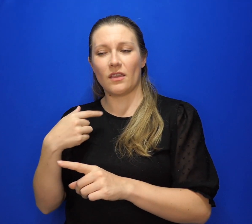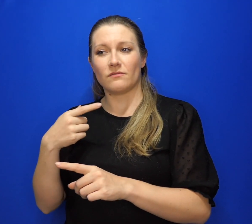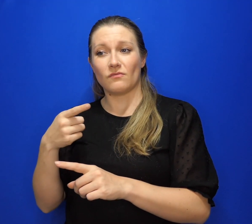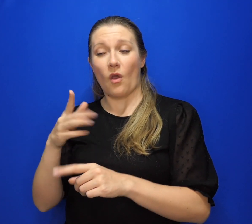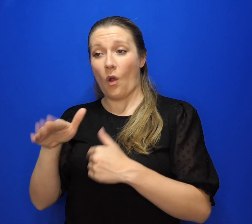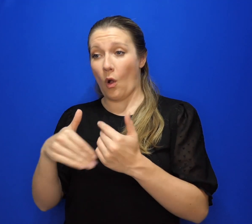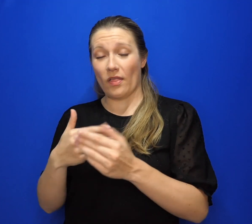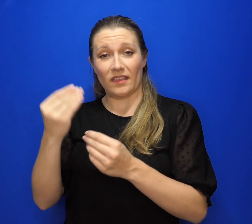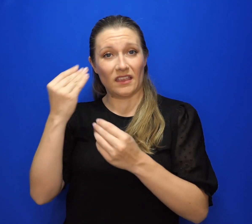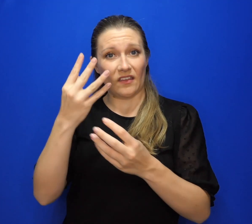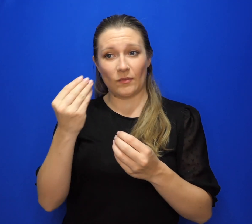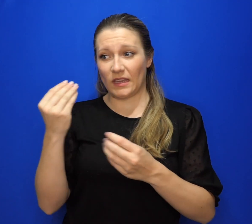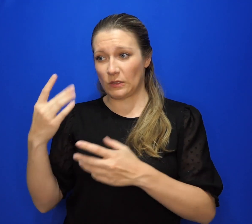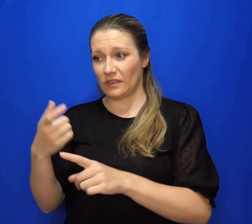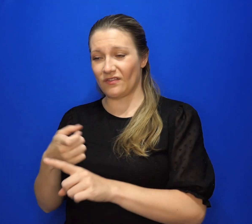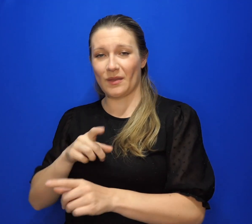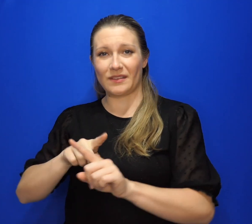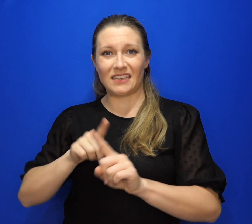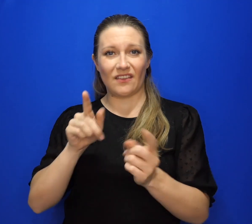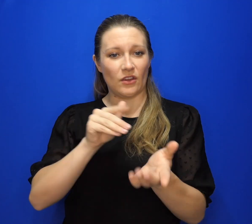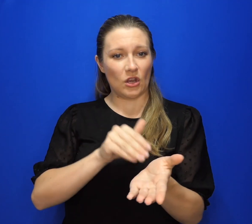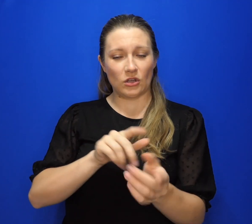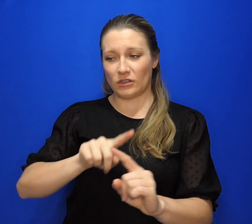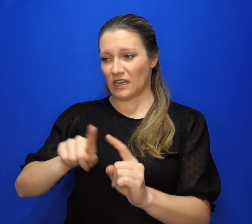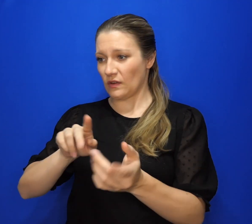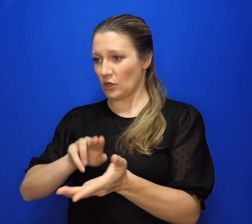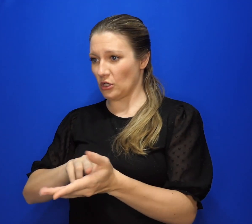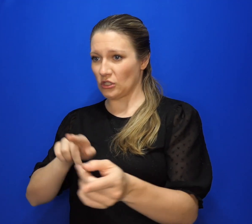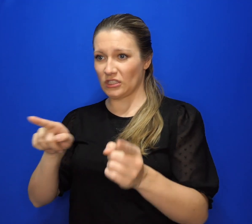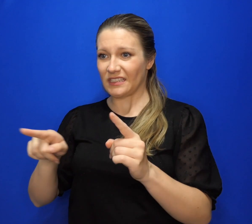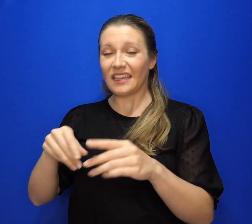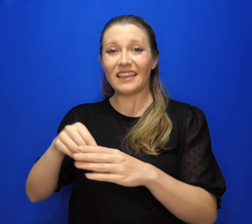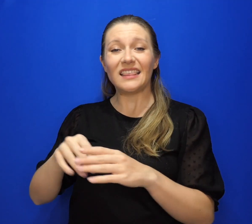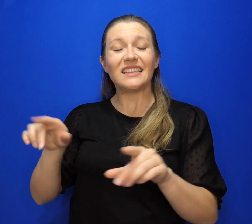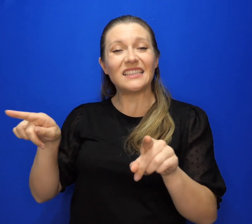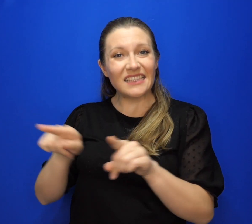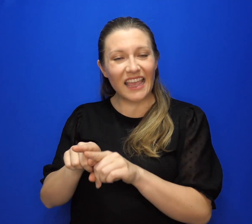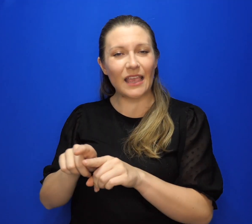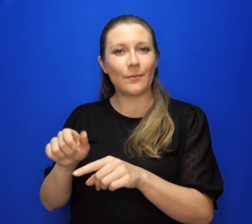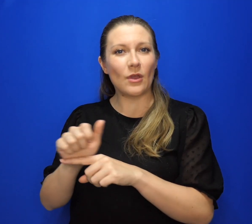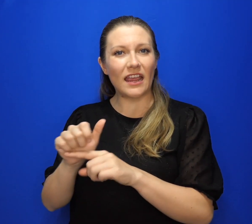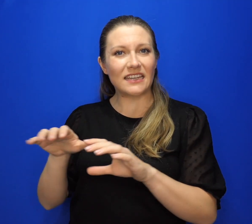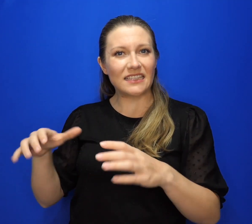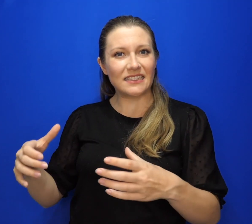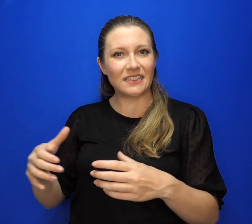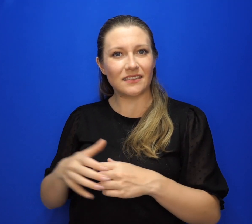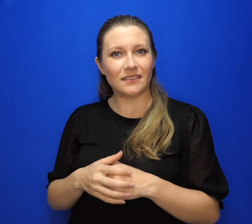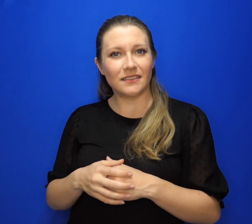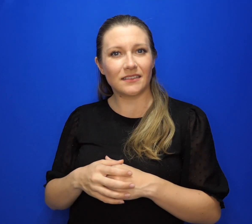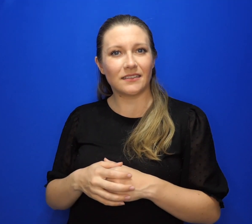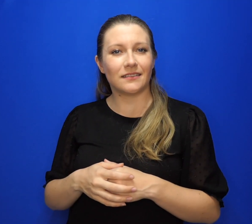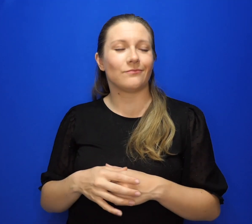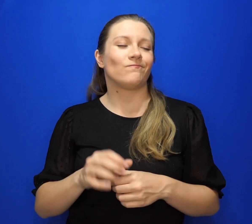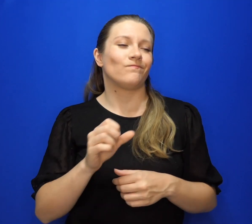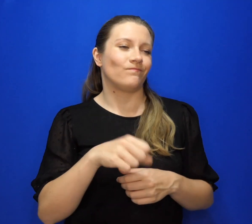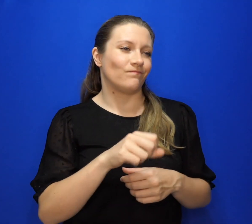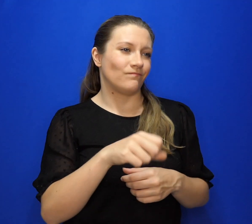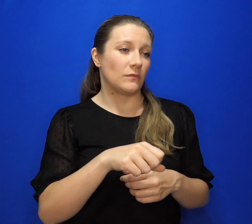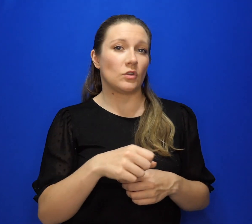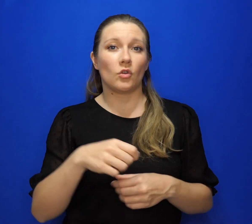doctors and nurses within the same practice. Yeah. So, so you're in a room with one person, they're